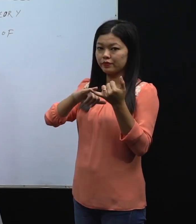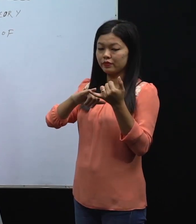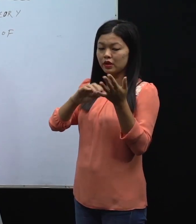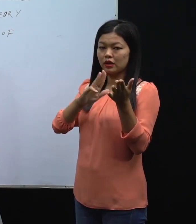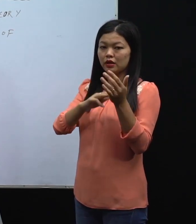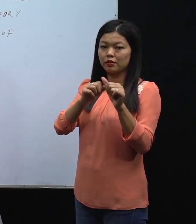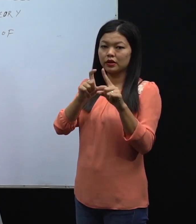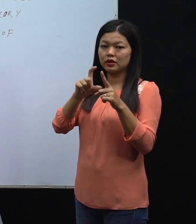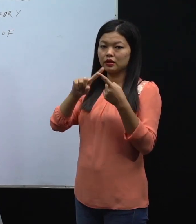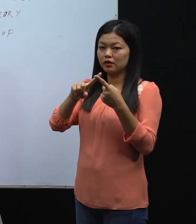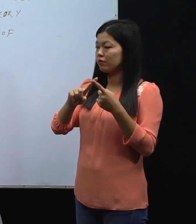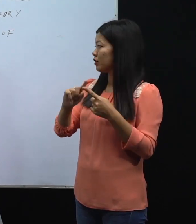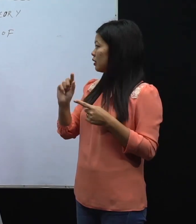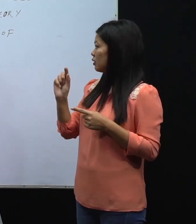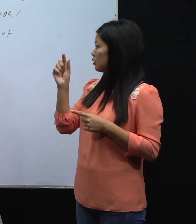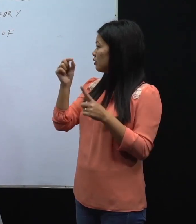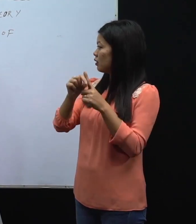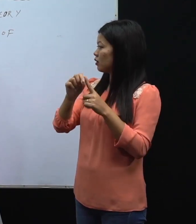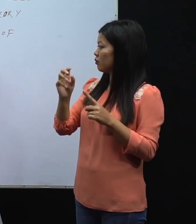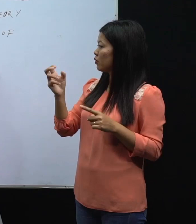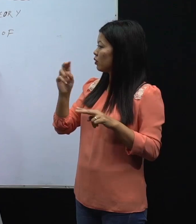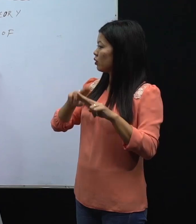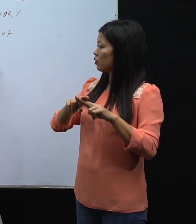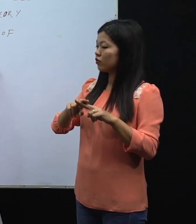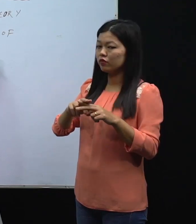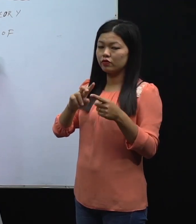extremely tiny particles.